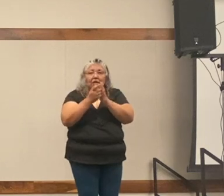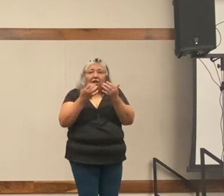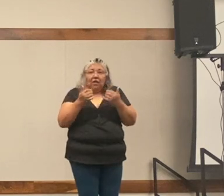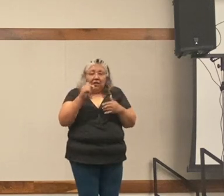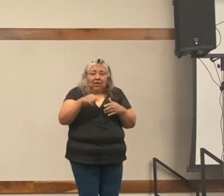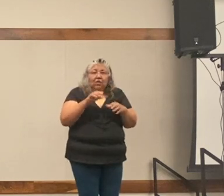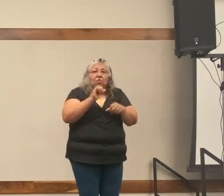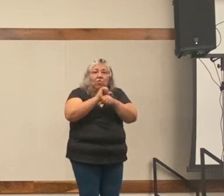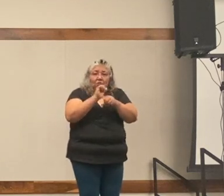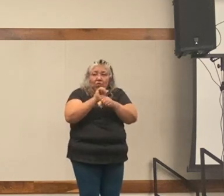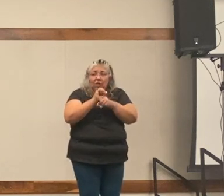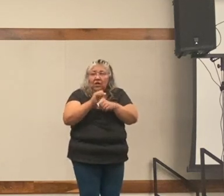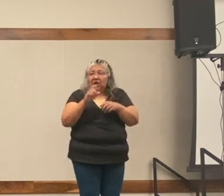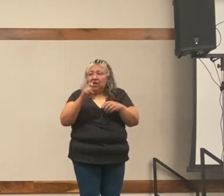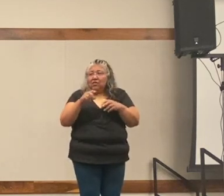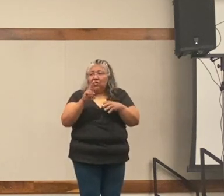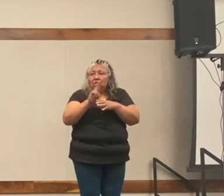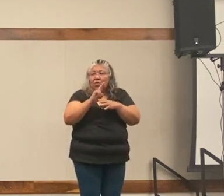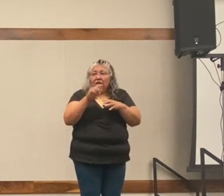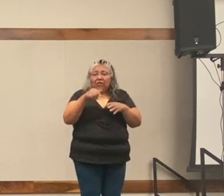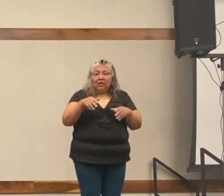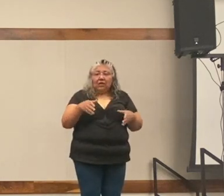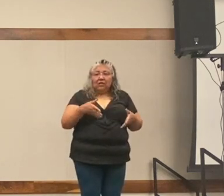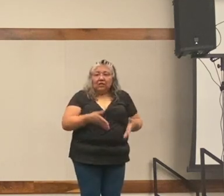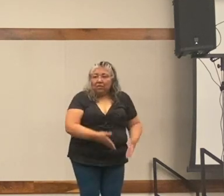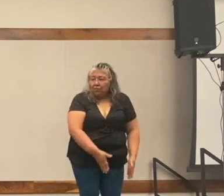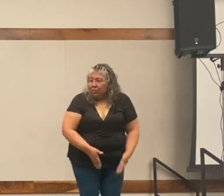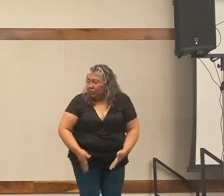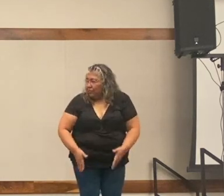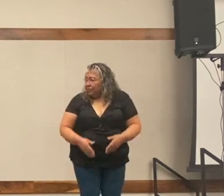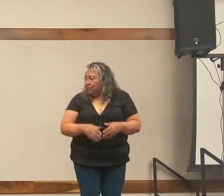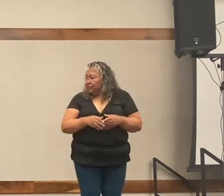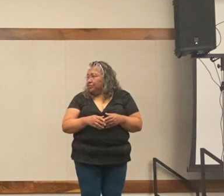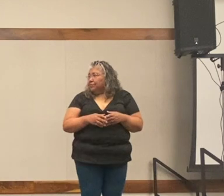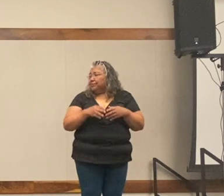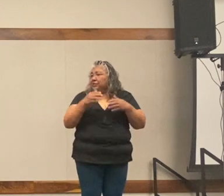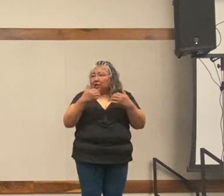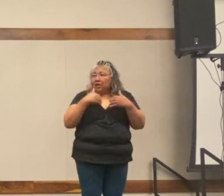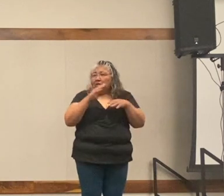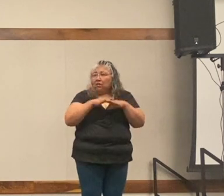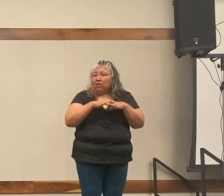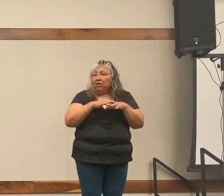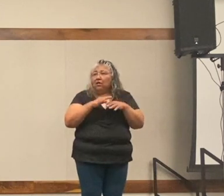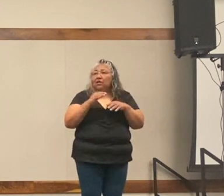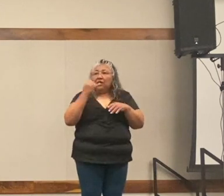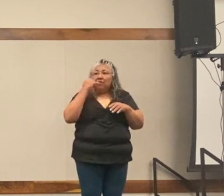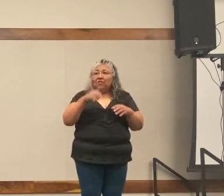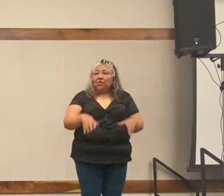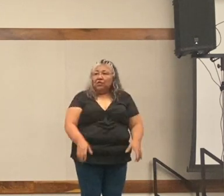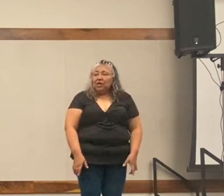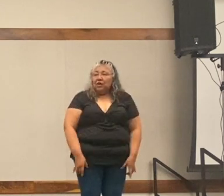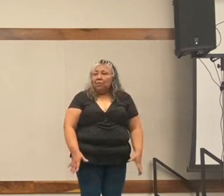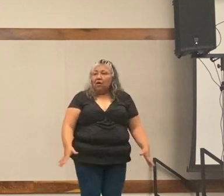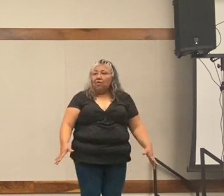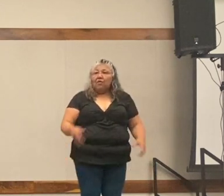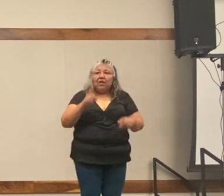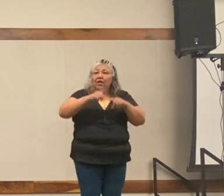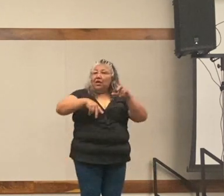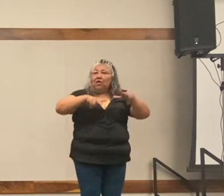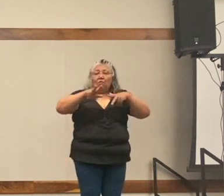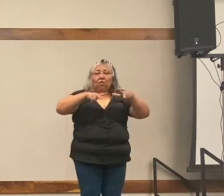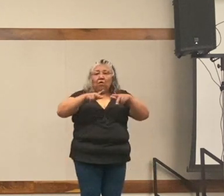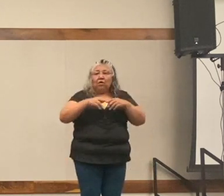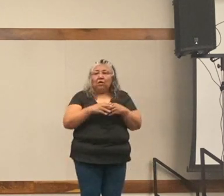he is, he's working hard. He's got to wear these knee braces, right? So he's got these knee braces that he puts on. And if you take those knee braces off, he can't